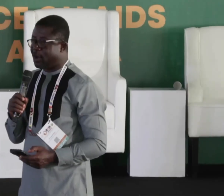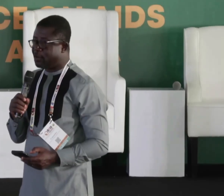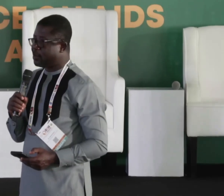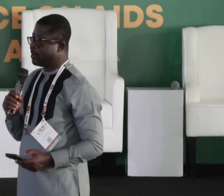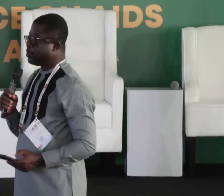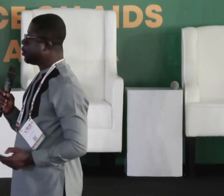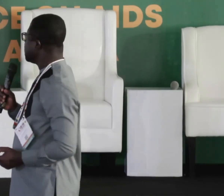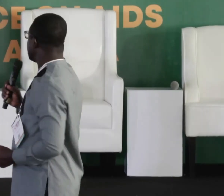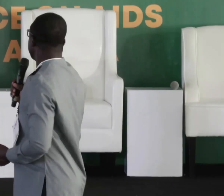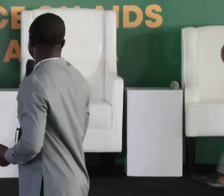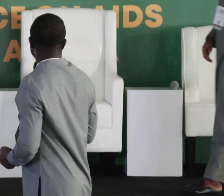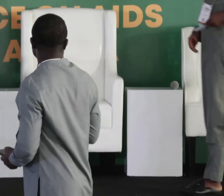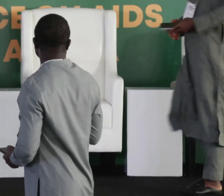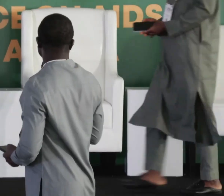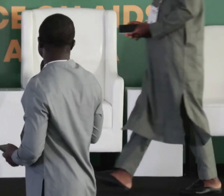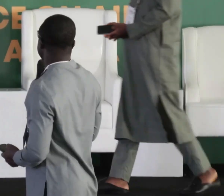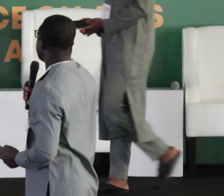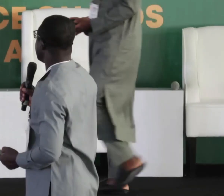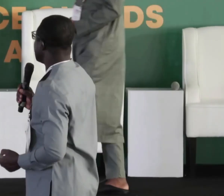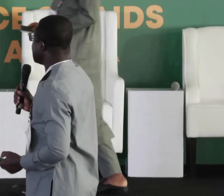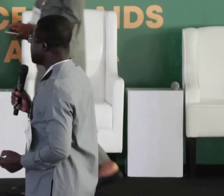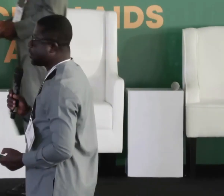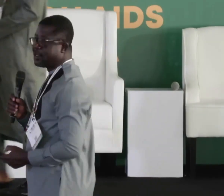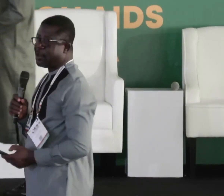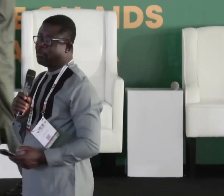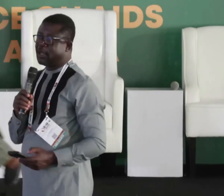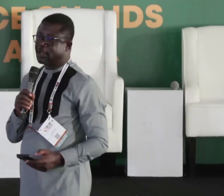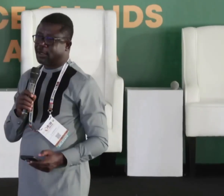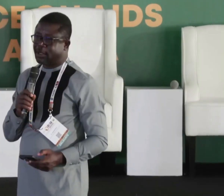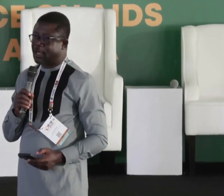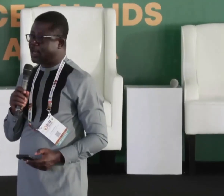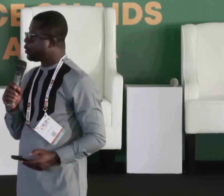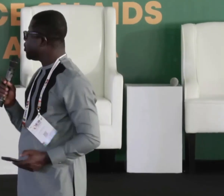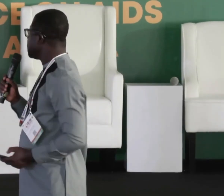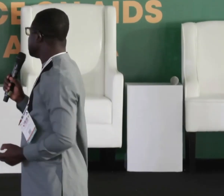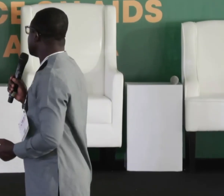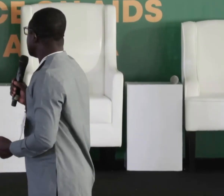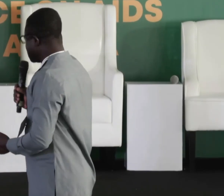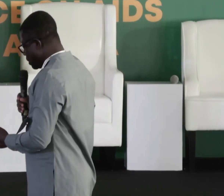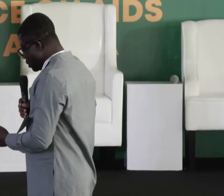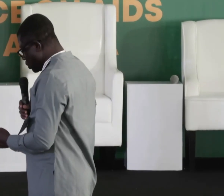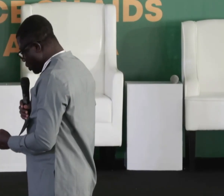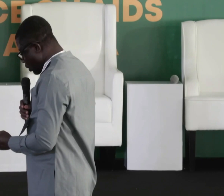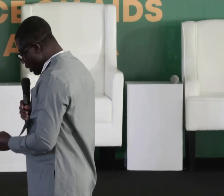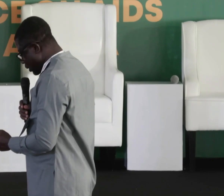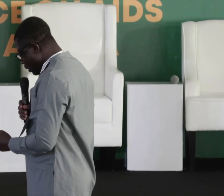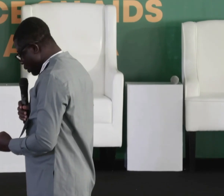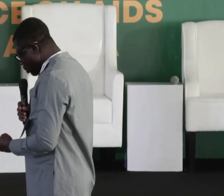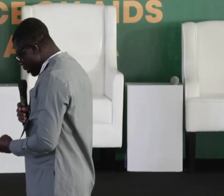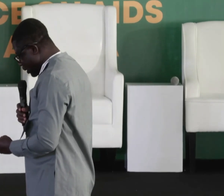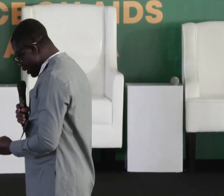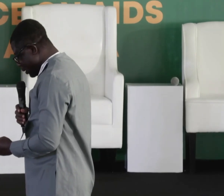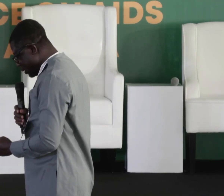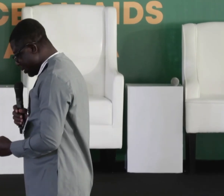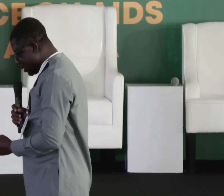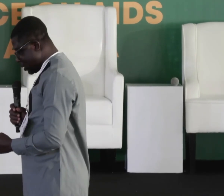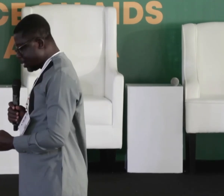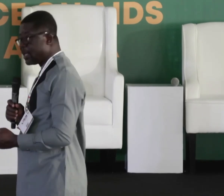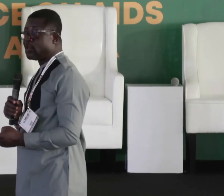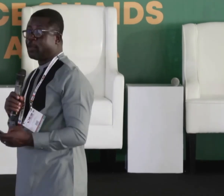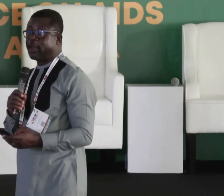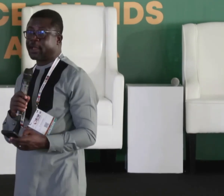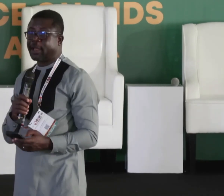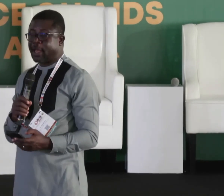of papers and is mentoring a lot of people. So he's going to present